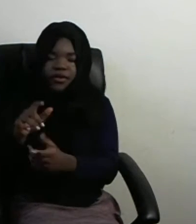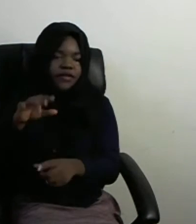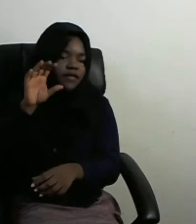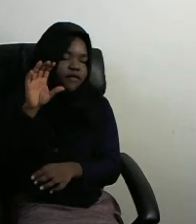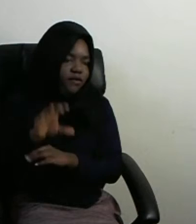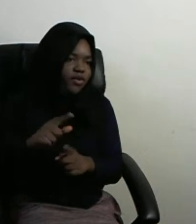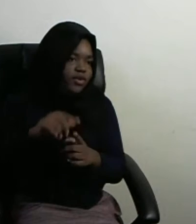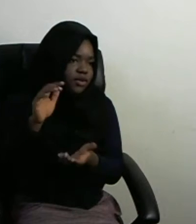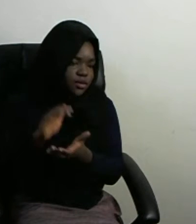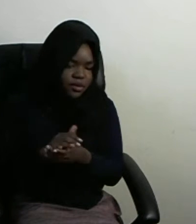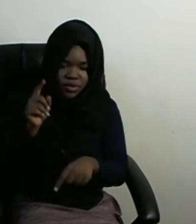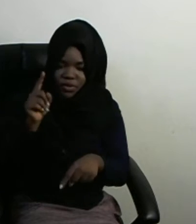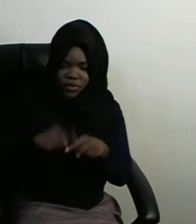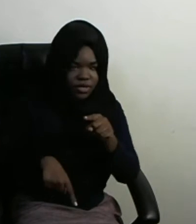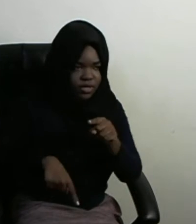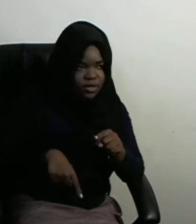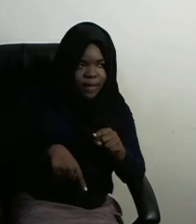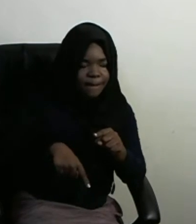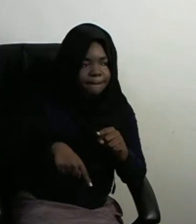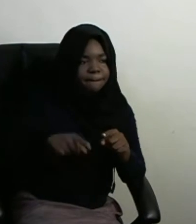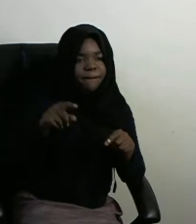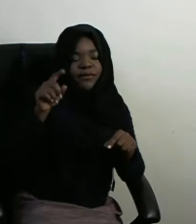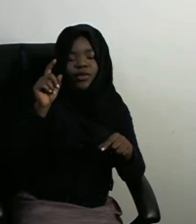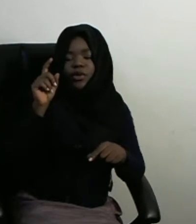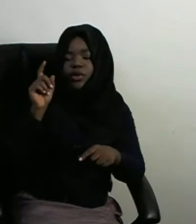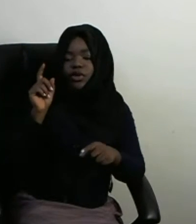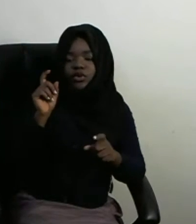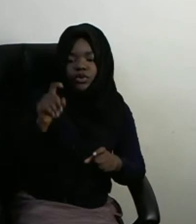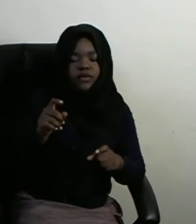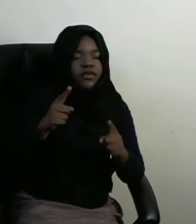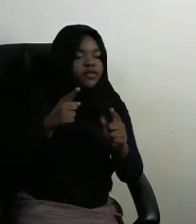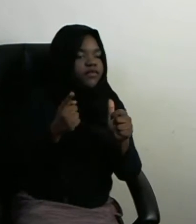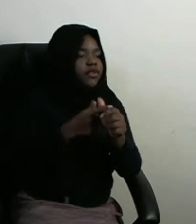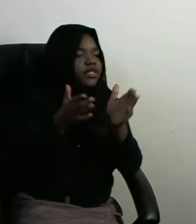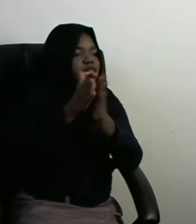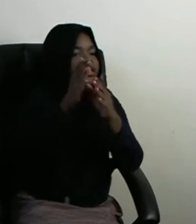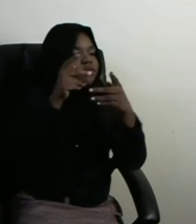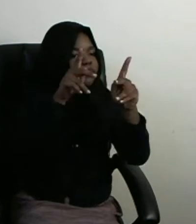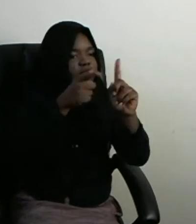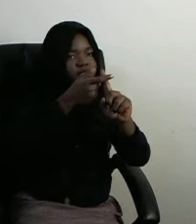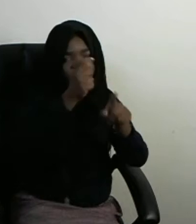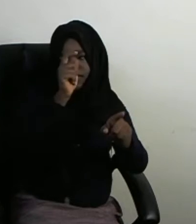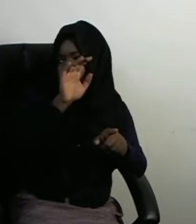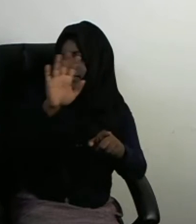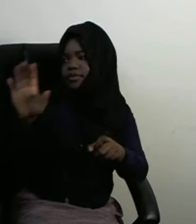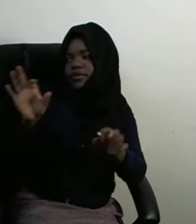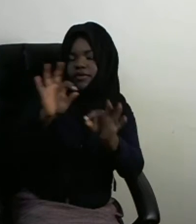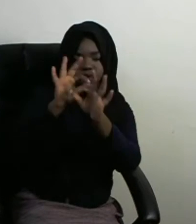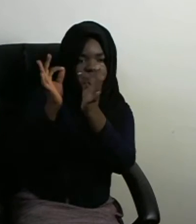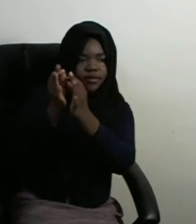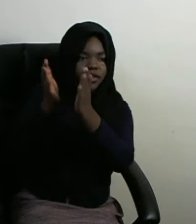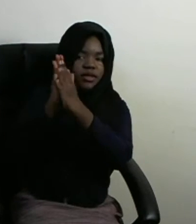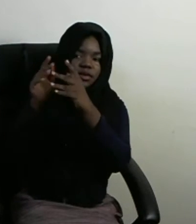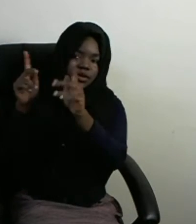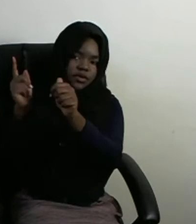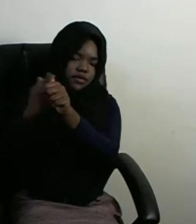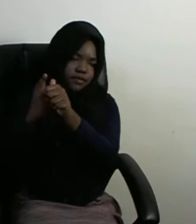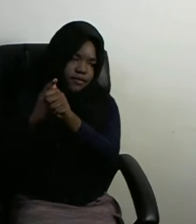her to marry you. You can't do that. You have to seek permission from her family.